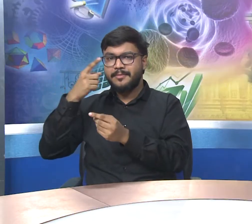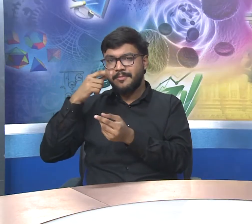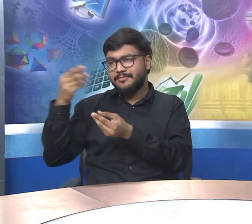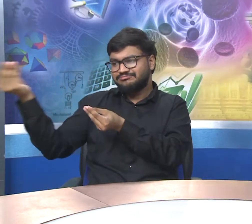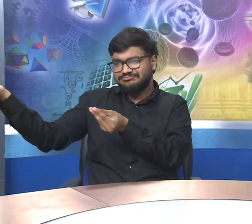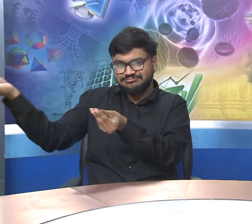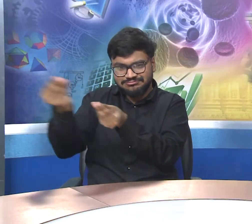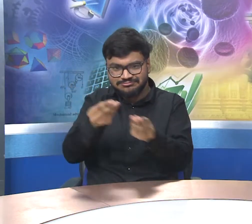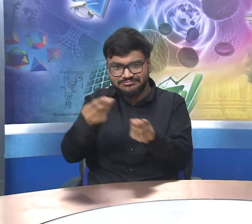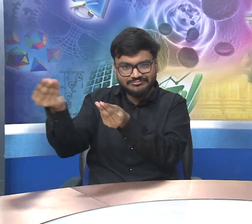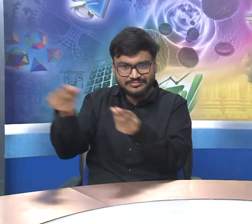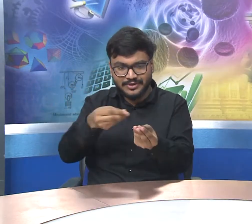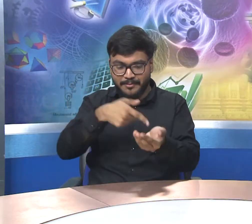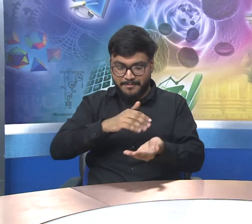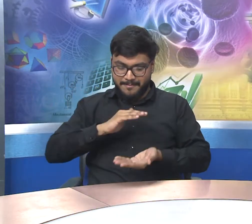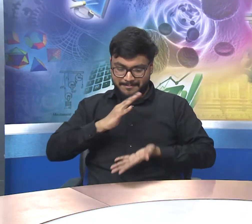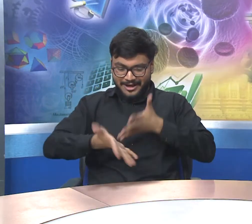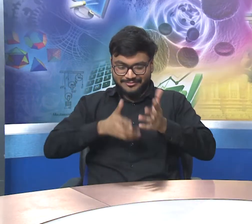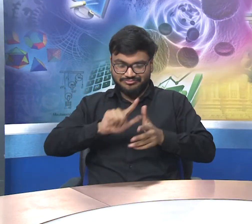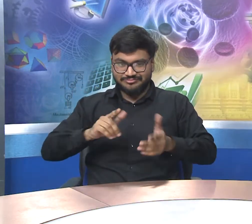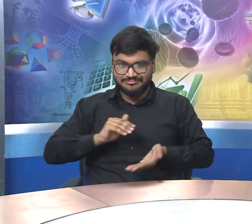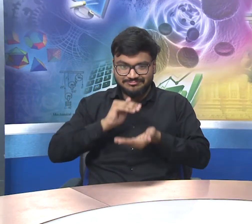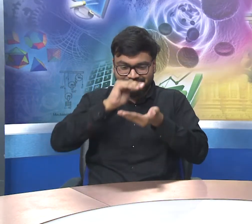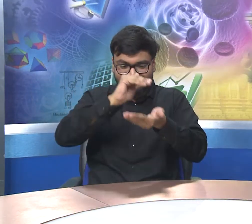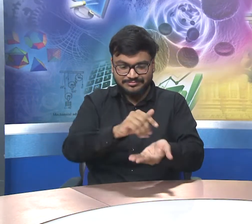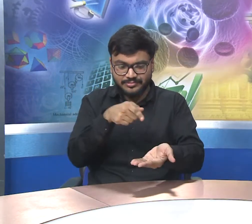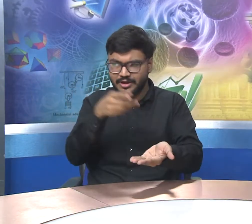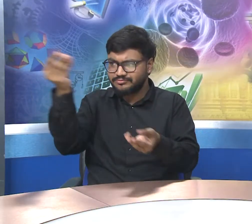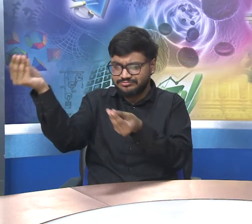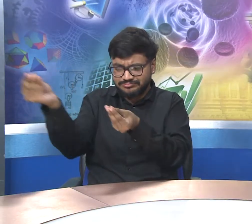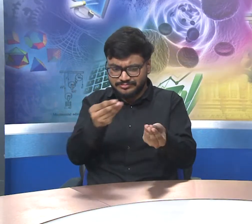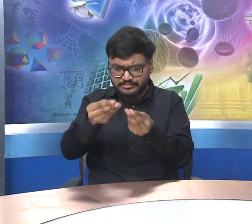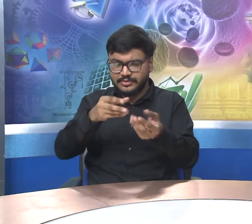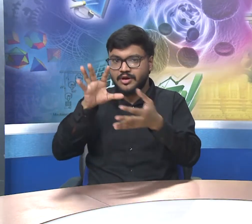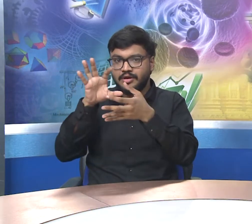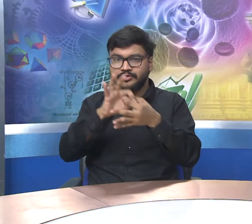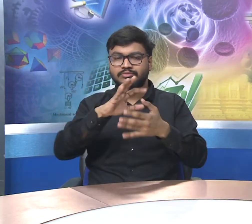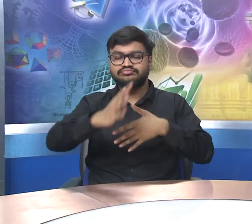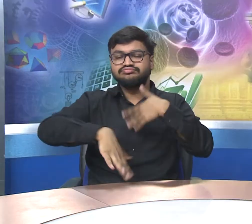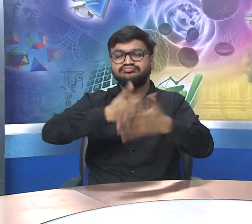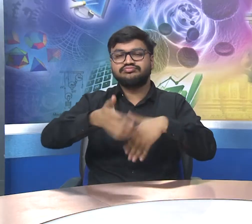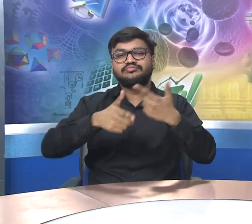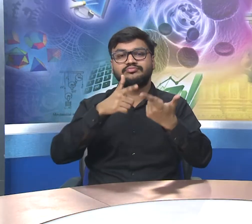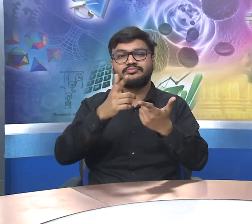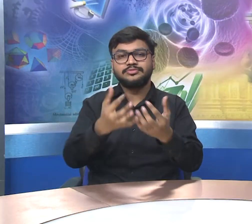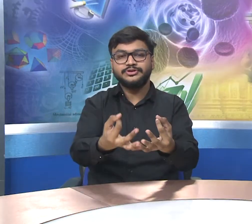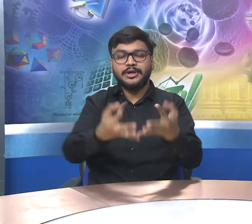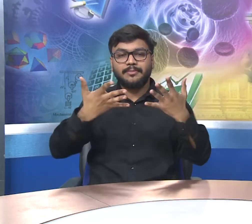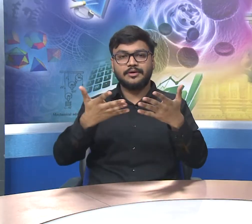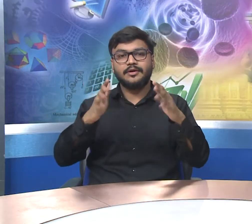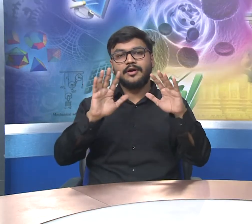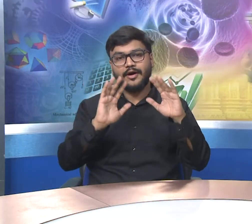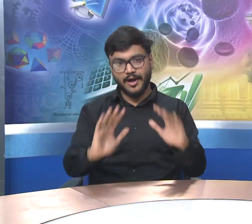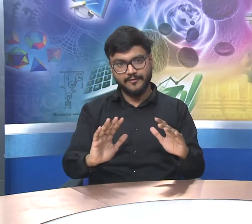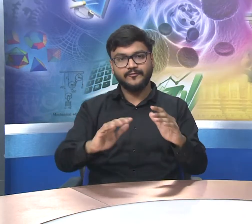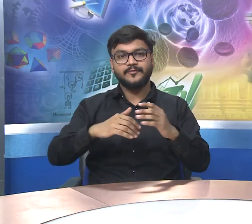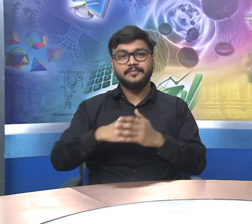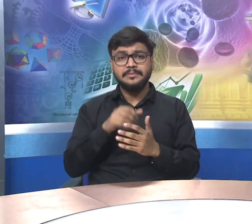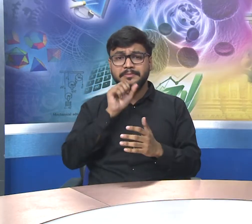They can also aware about the deaf culture and their language, their norms, ethics at